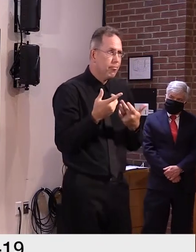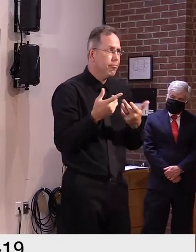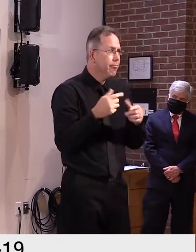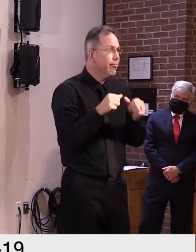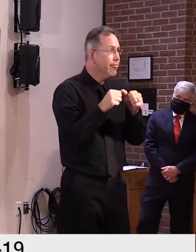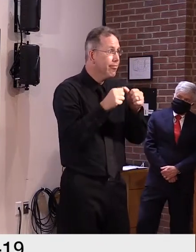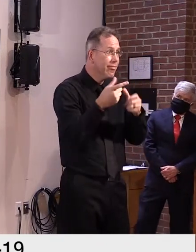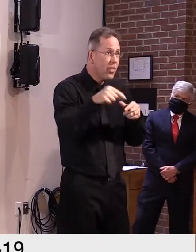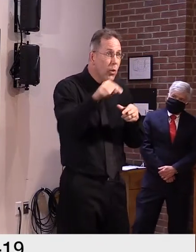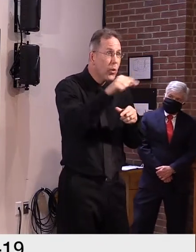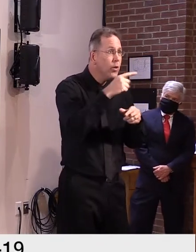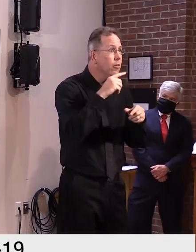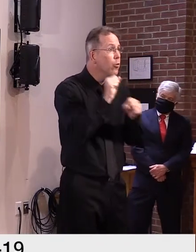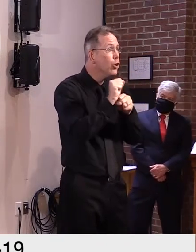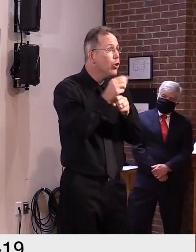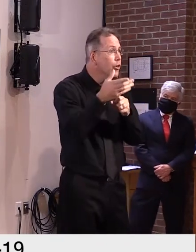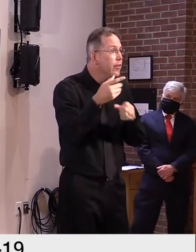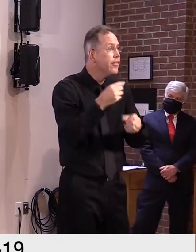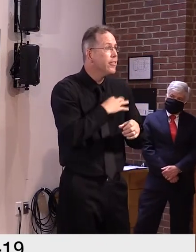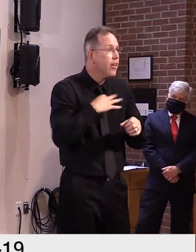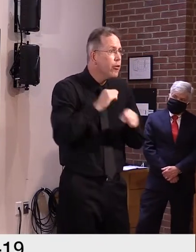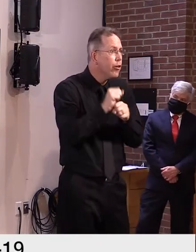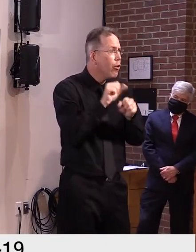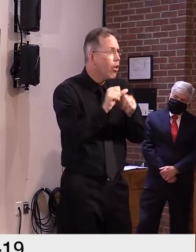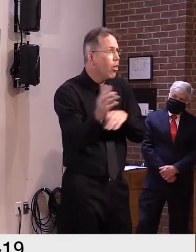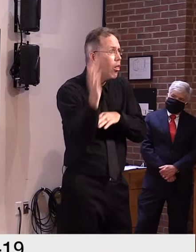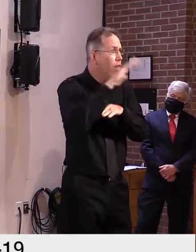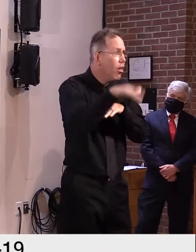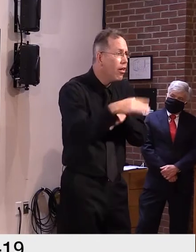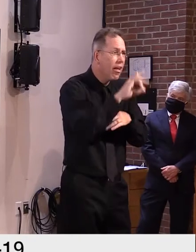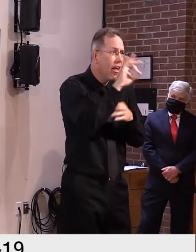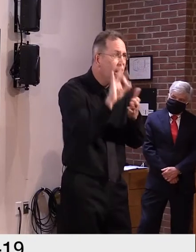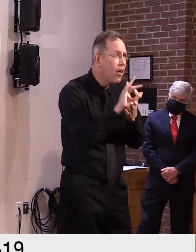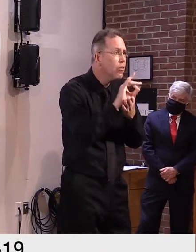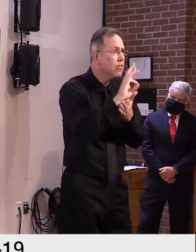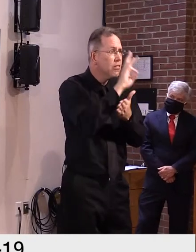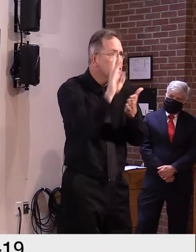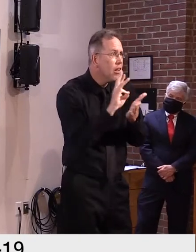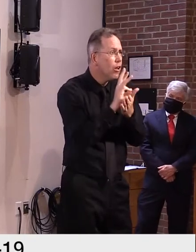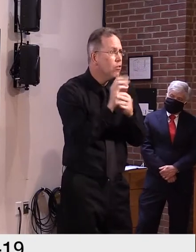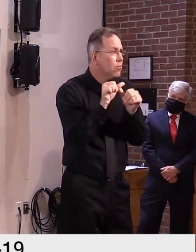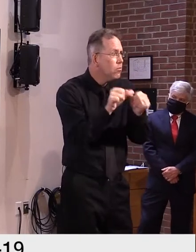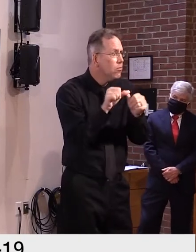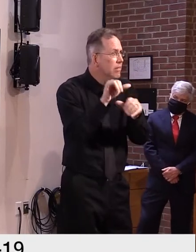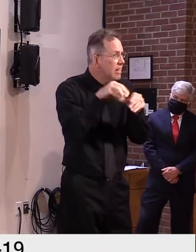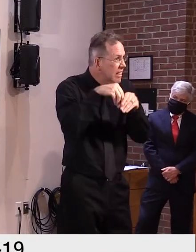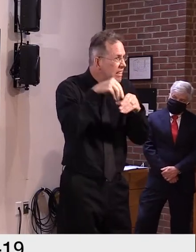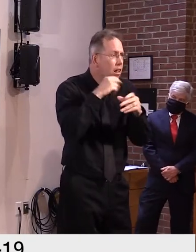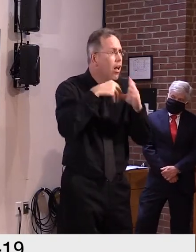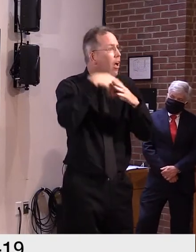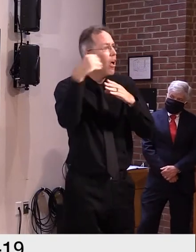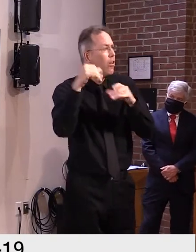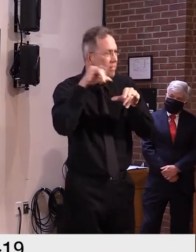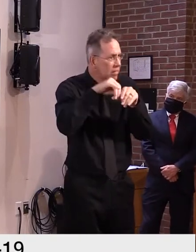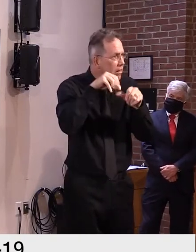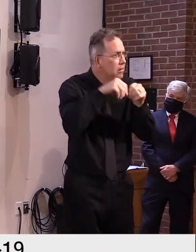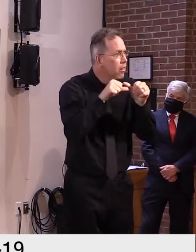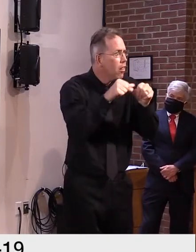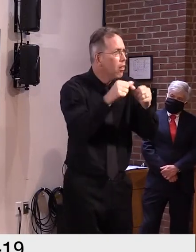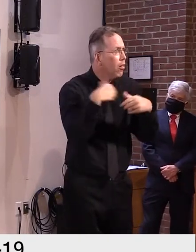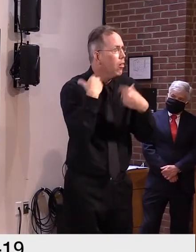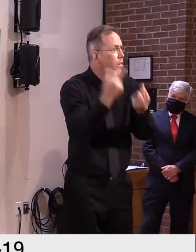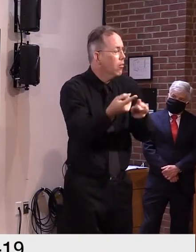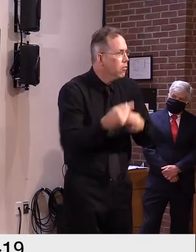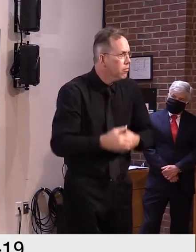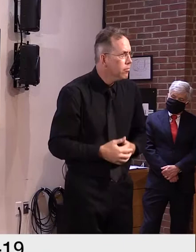are there for 8 or 10 hours on in-service days as well as regular school days, and for 20